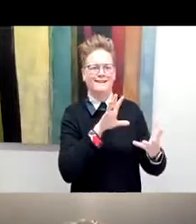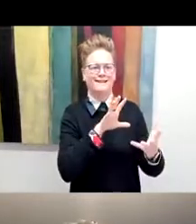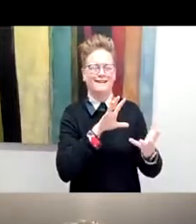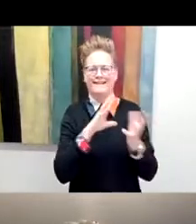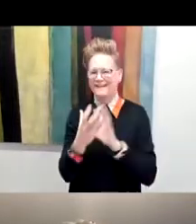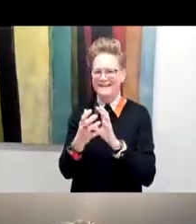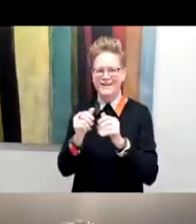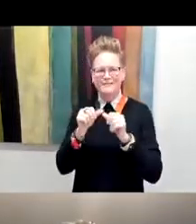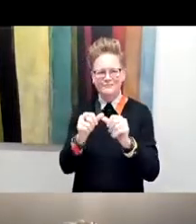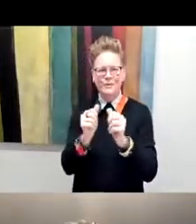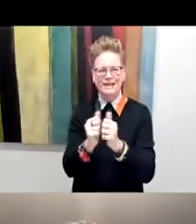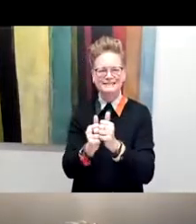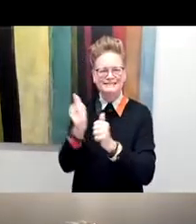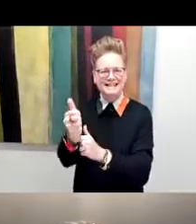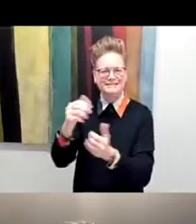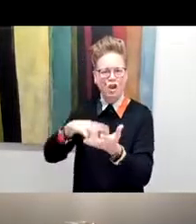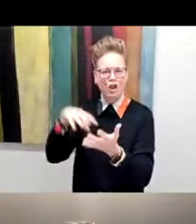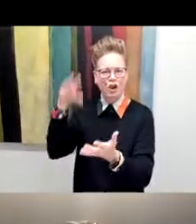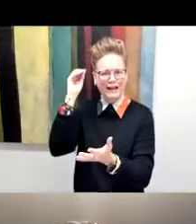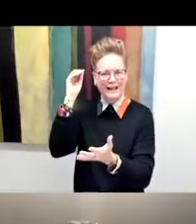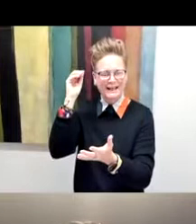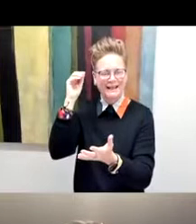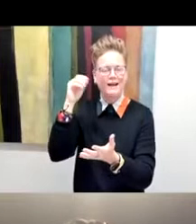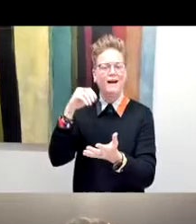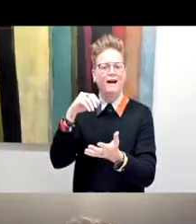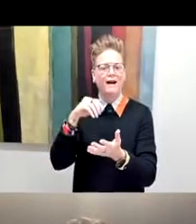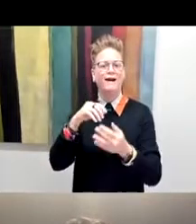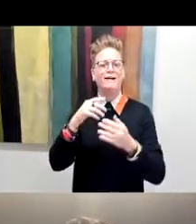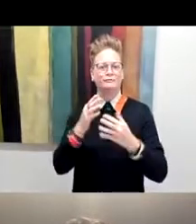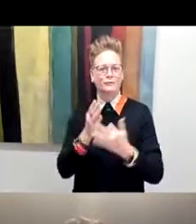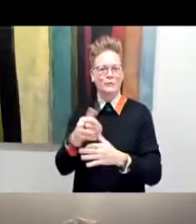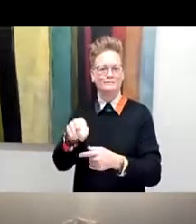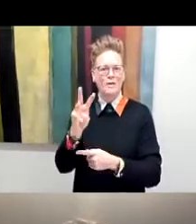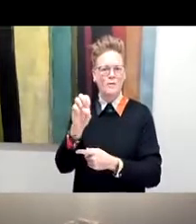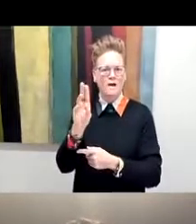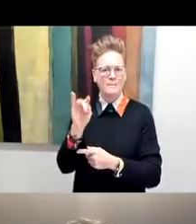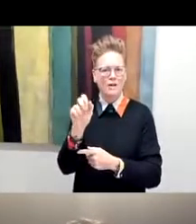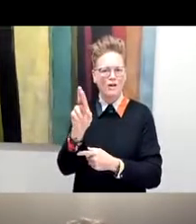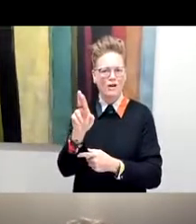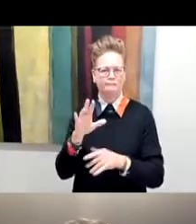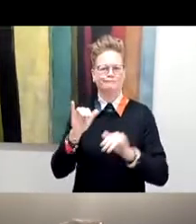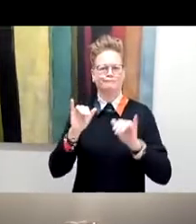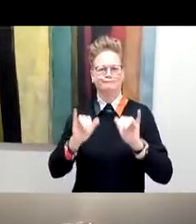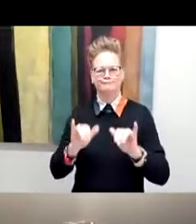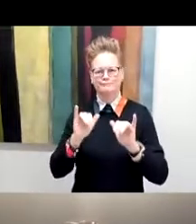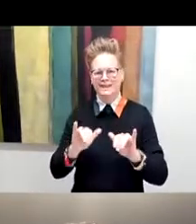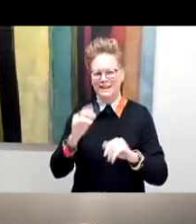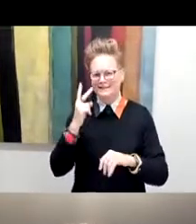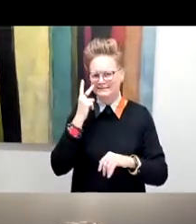hit, that forced us to kind of continue with the distance learning